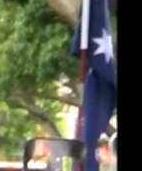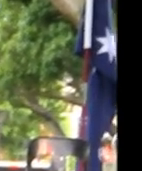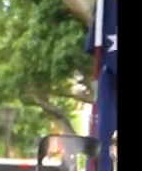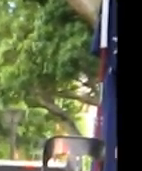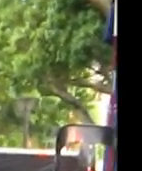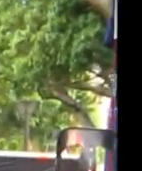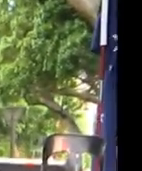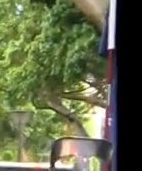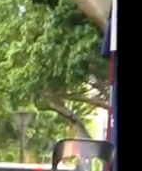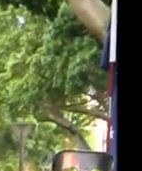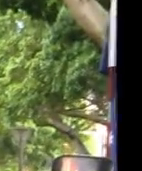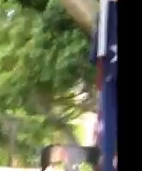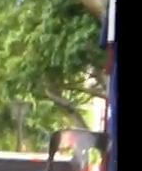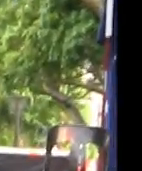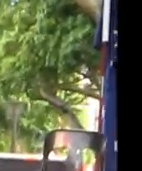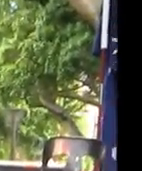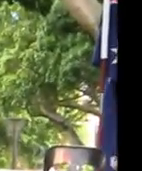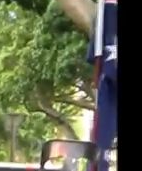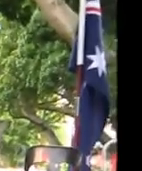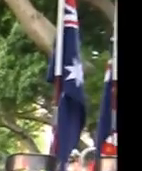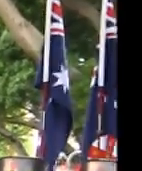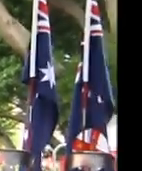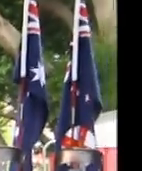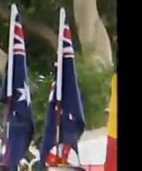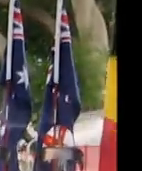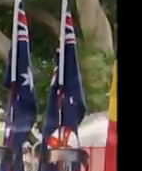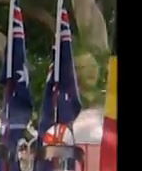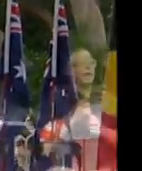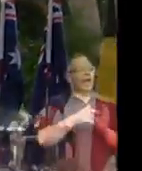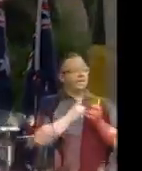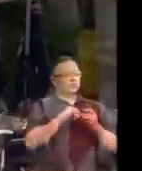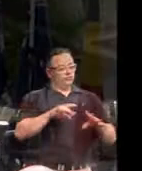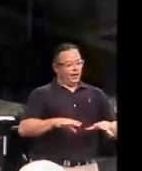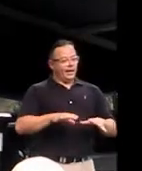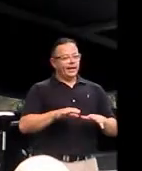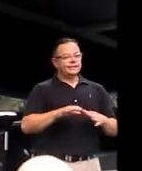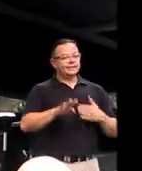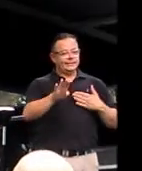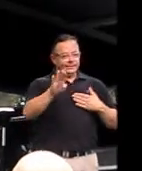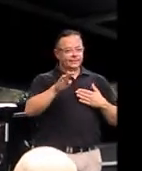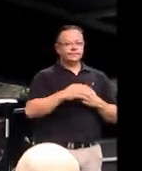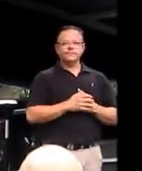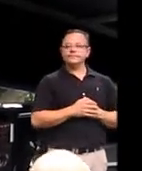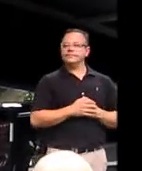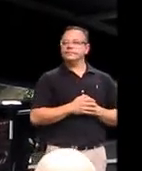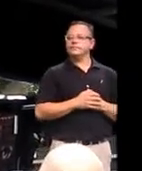contribute with fellow Aussies to Australia's future. As an Australian citizen,